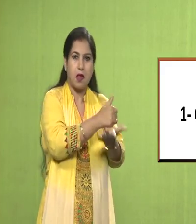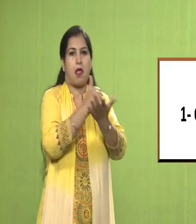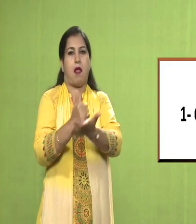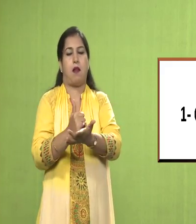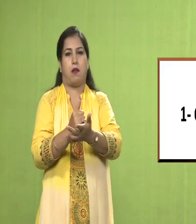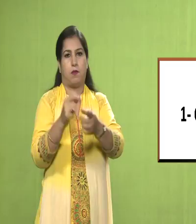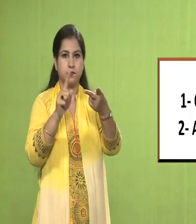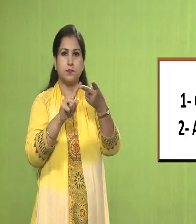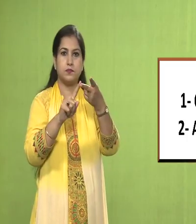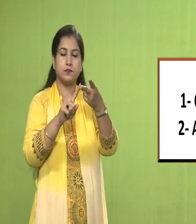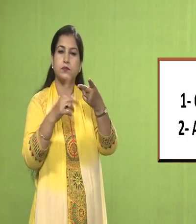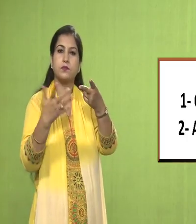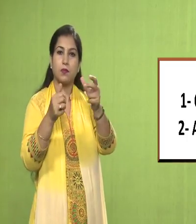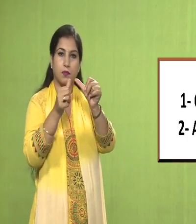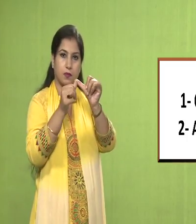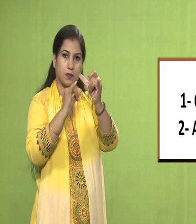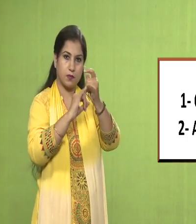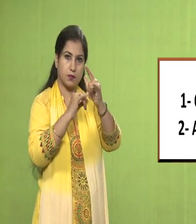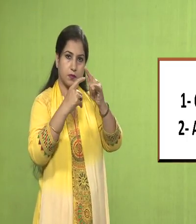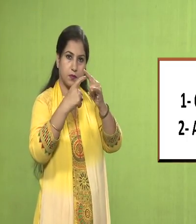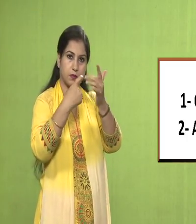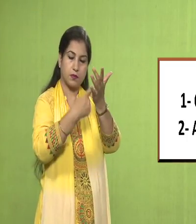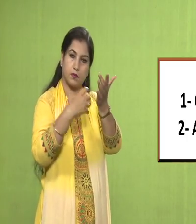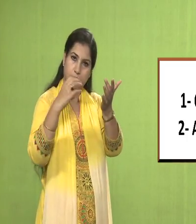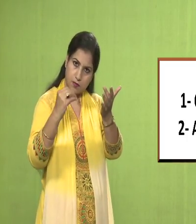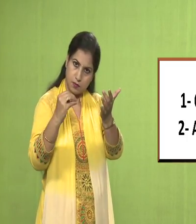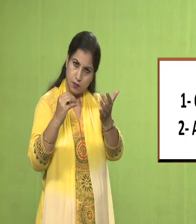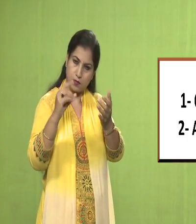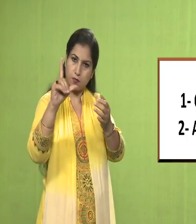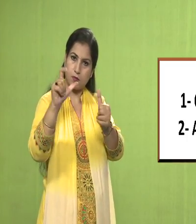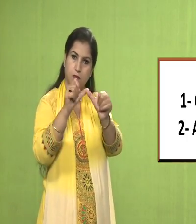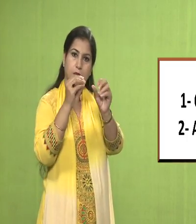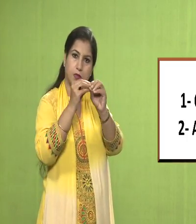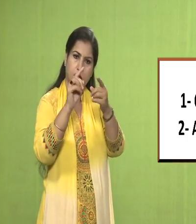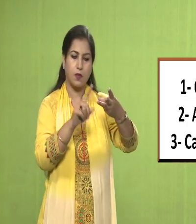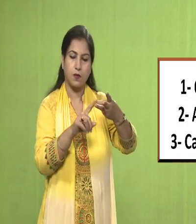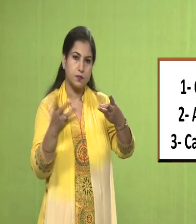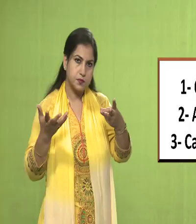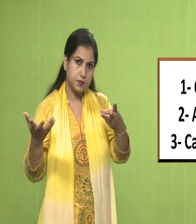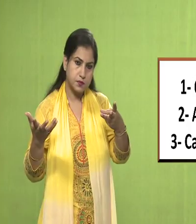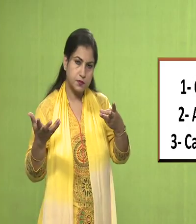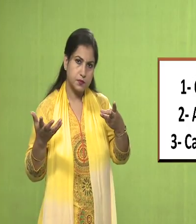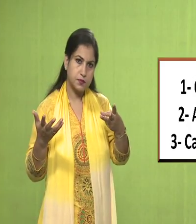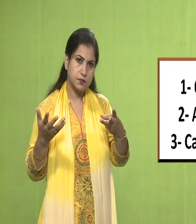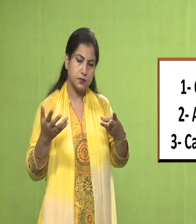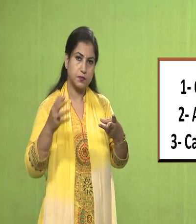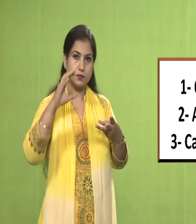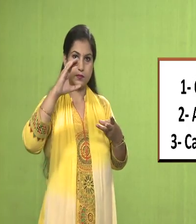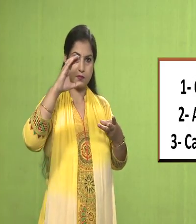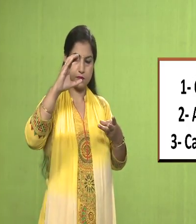astrolabe, And the third is